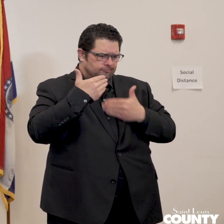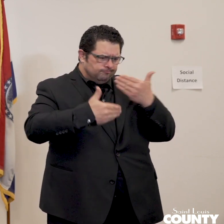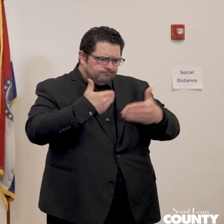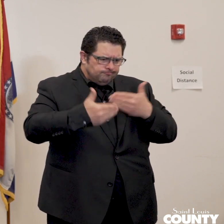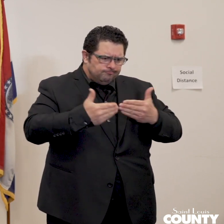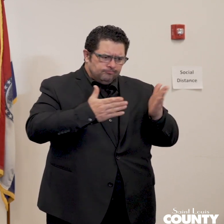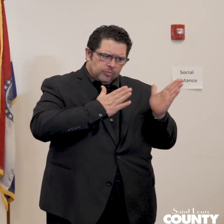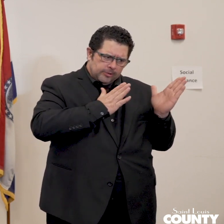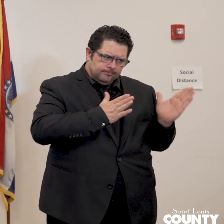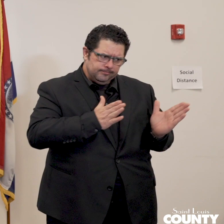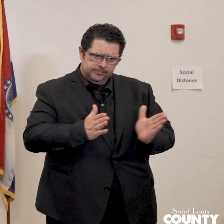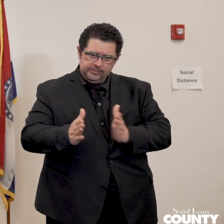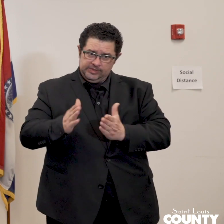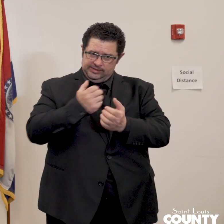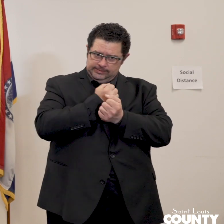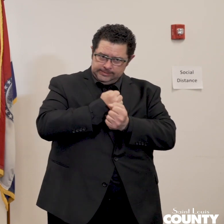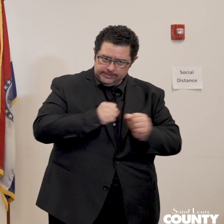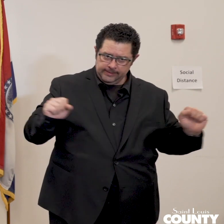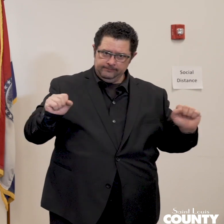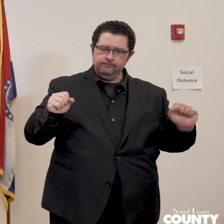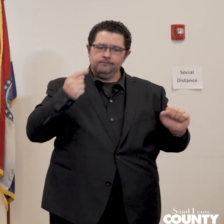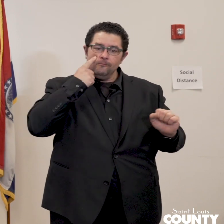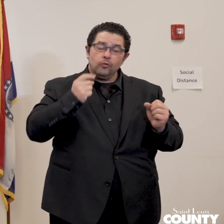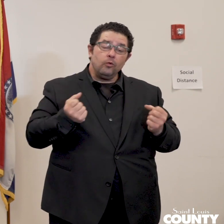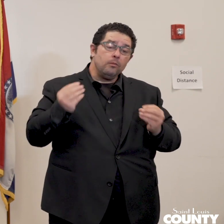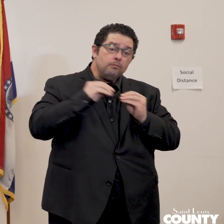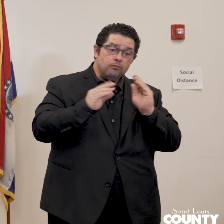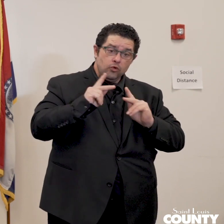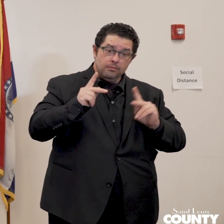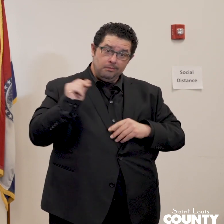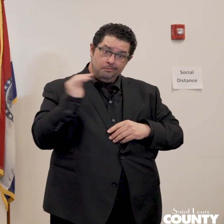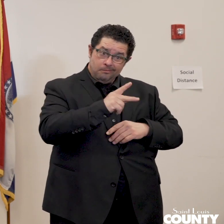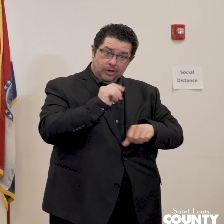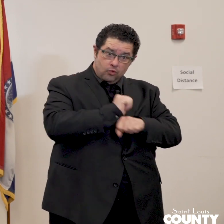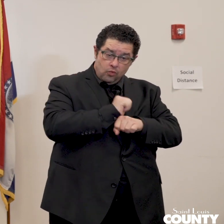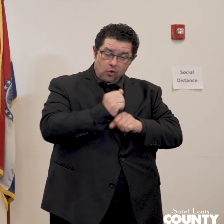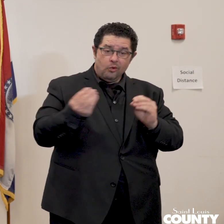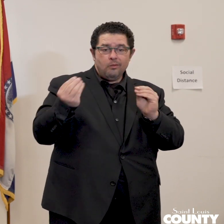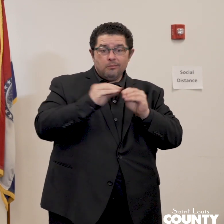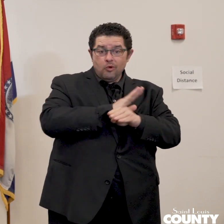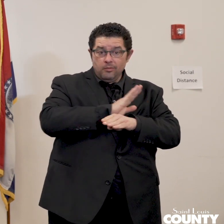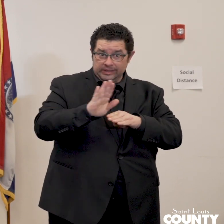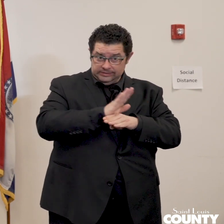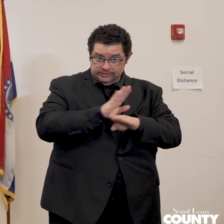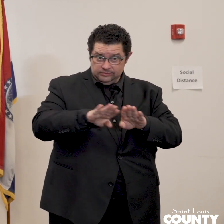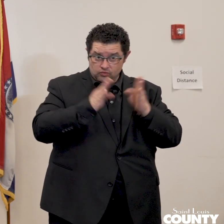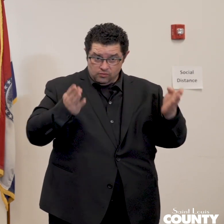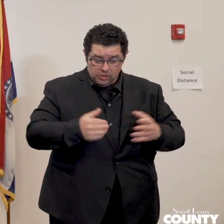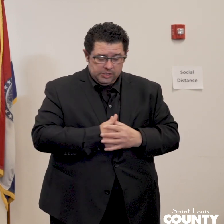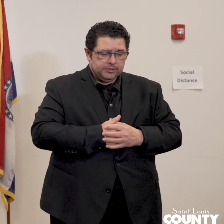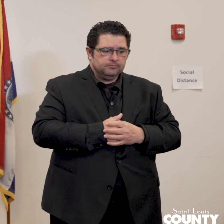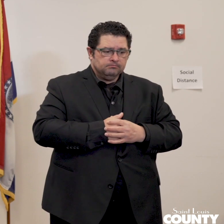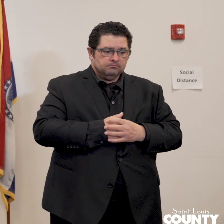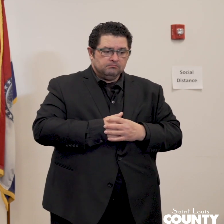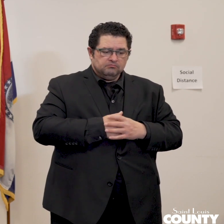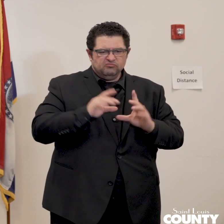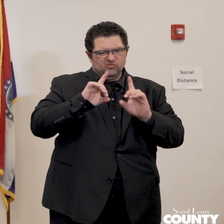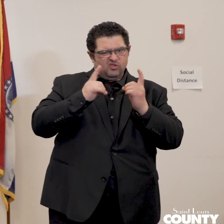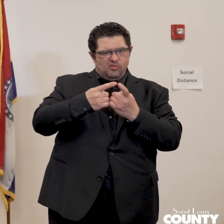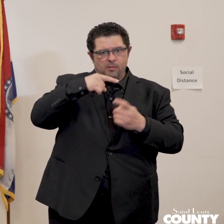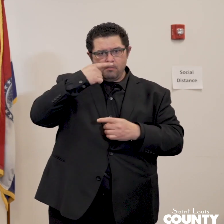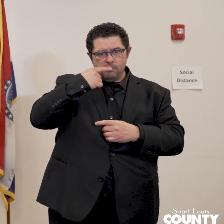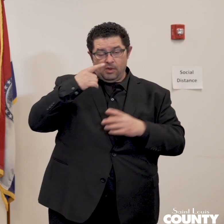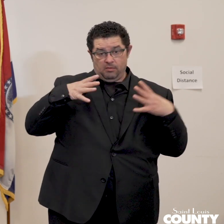businesses open in our community and more people back to work. Our Department of Public Health is putting together guidelines as well